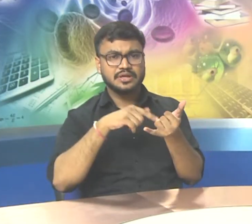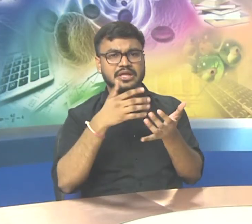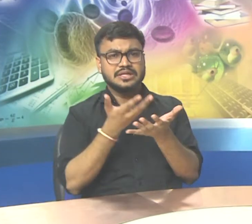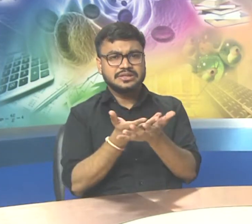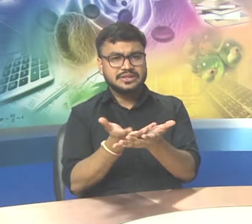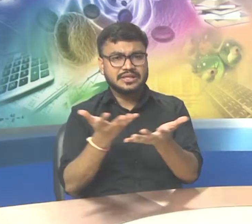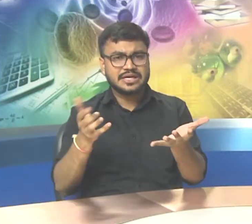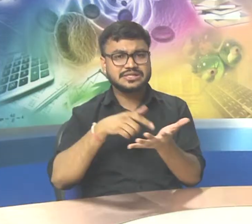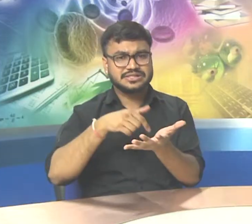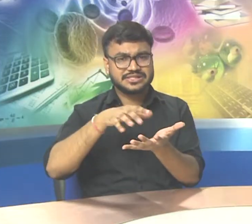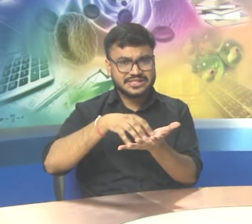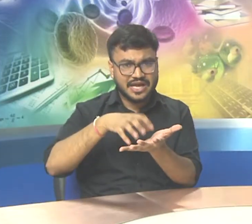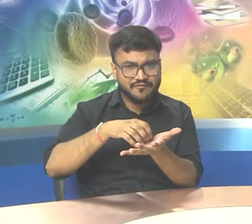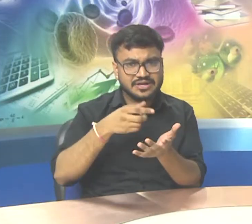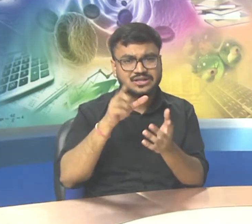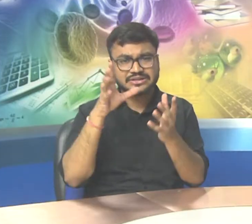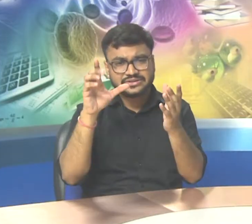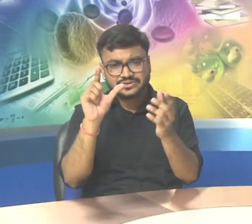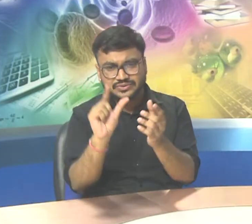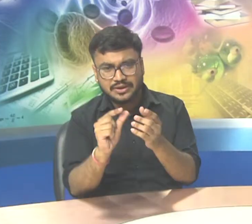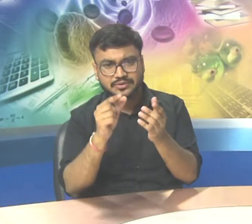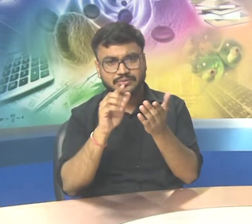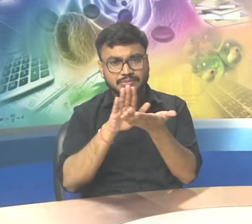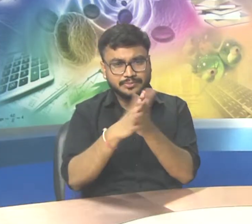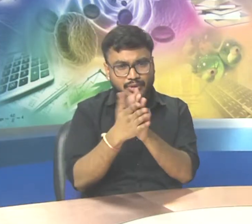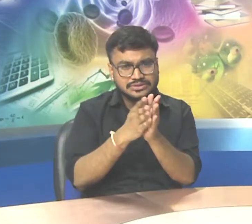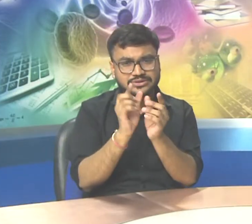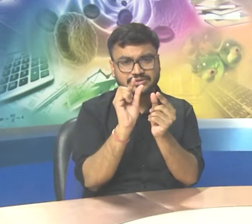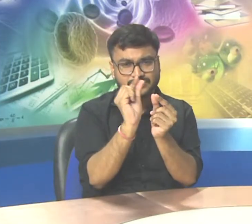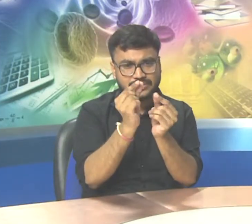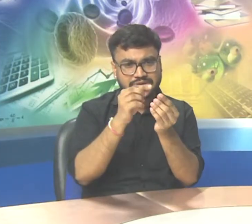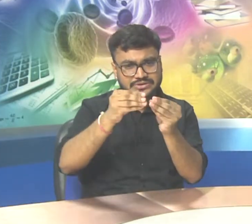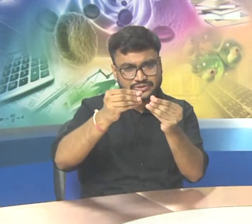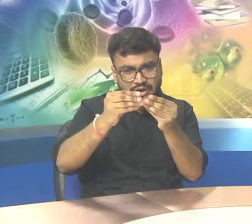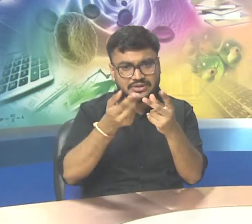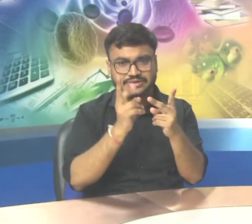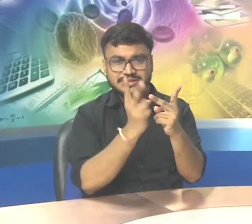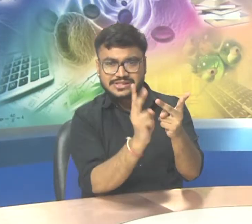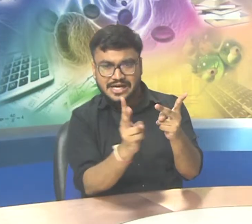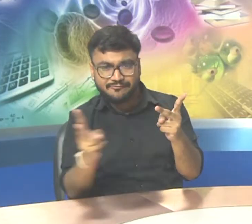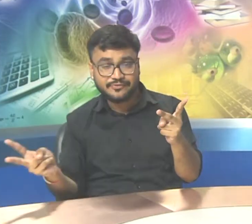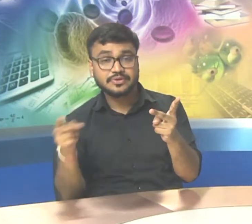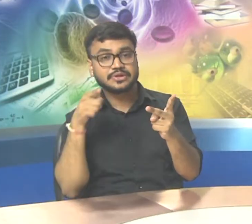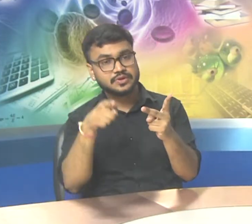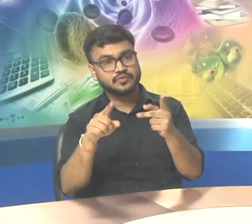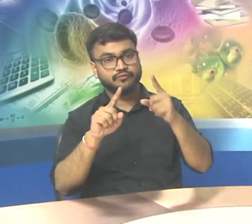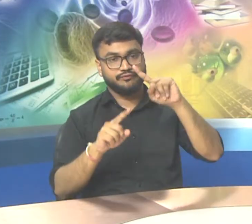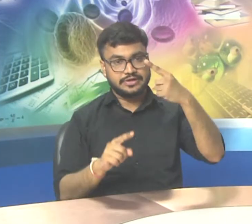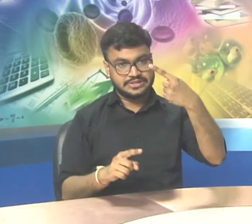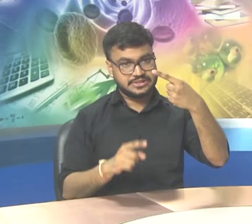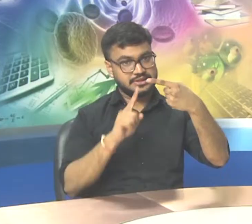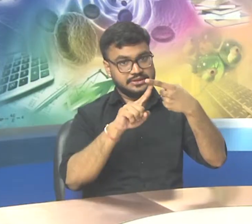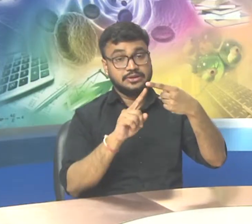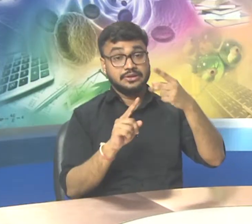First is cereals, which include wheat, rice, bajra,